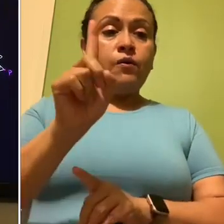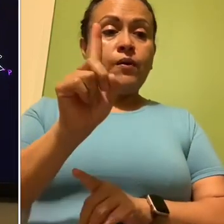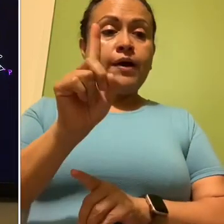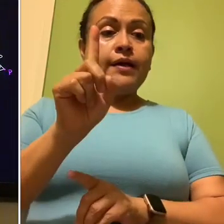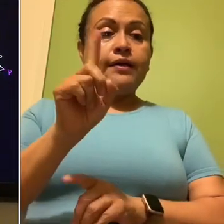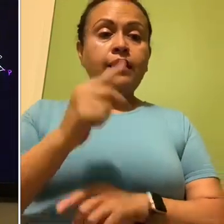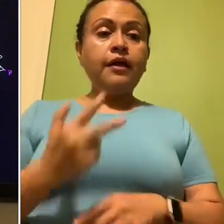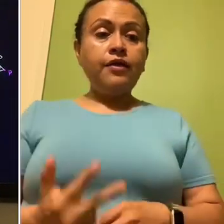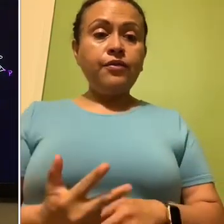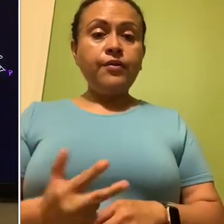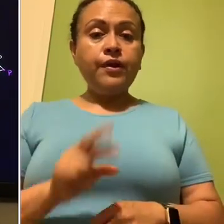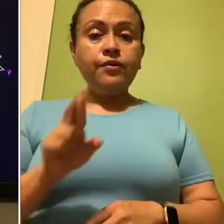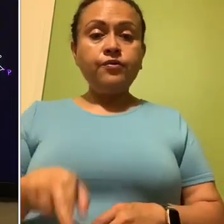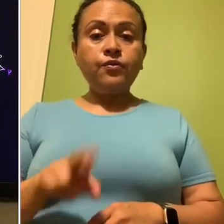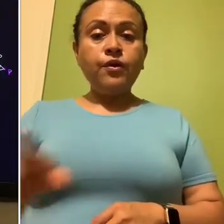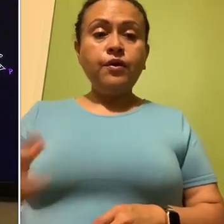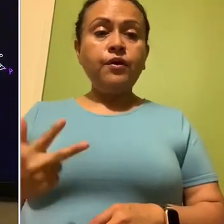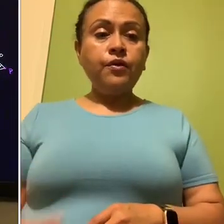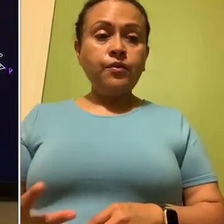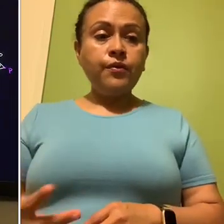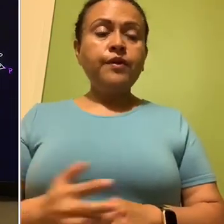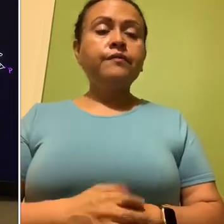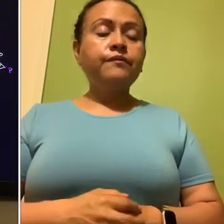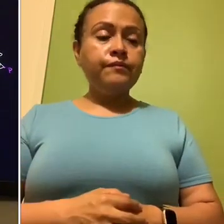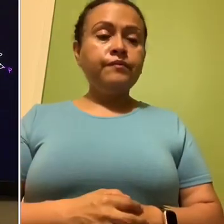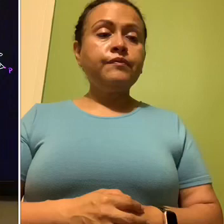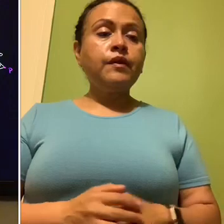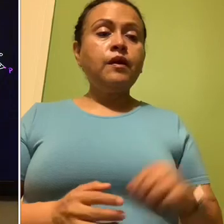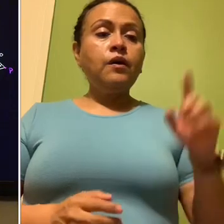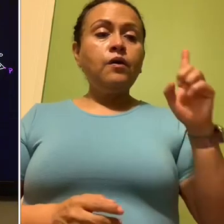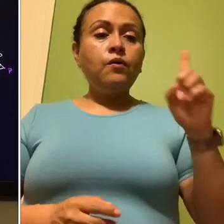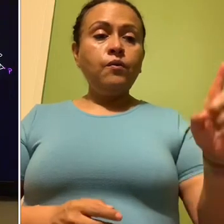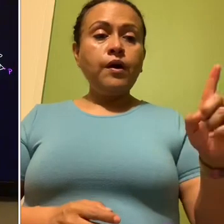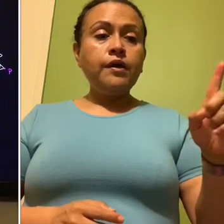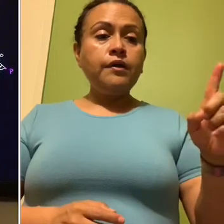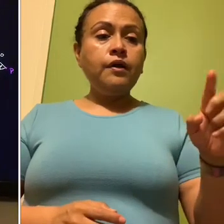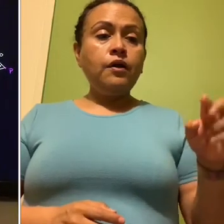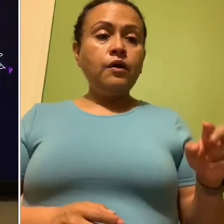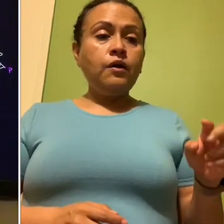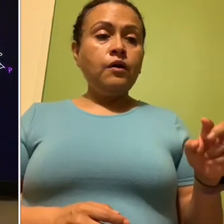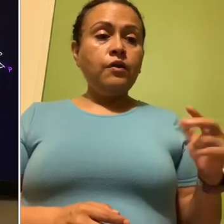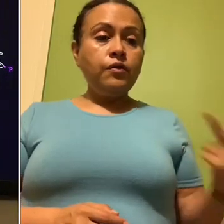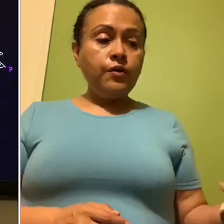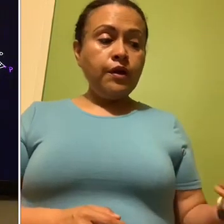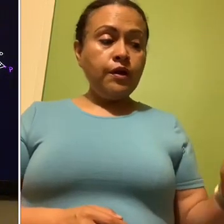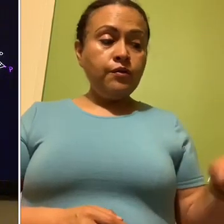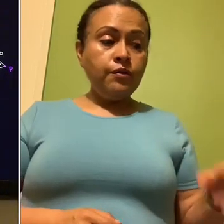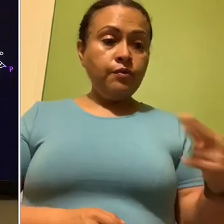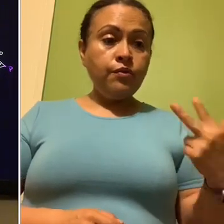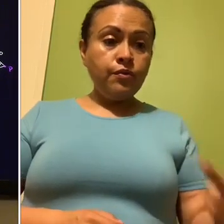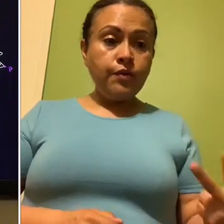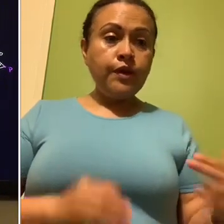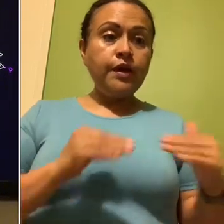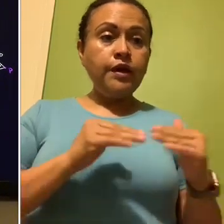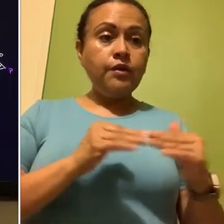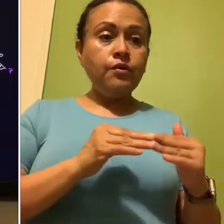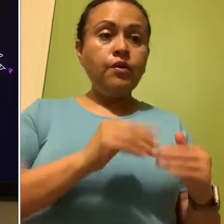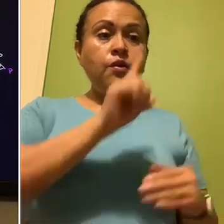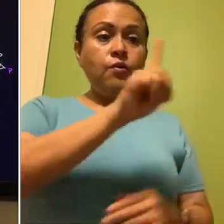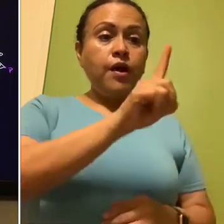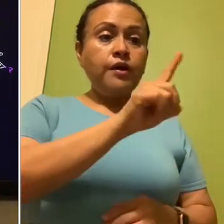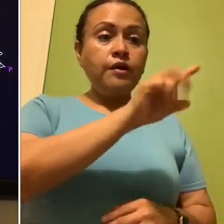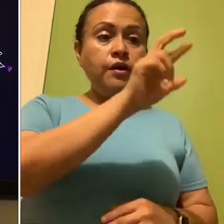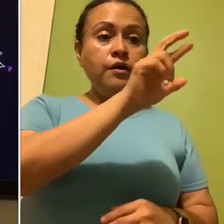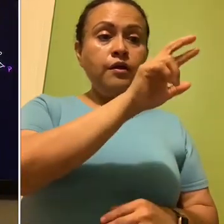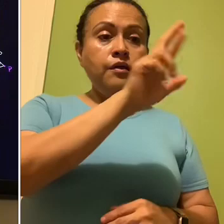this becomes a 1, and this becomes 3 square roots of 3. So you get 1 square roots of 3, 1 over 3 root 3 needs to be